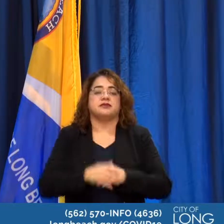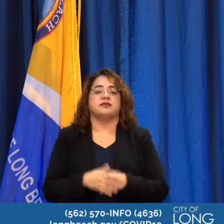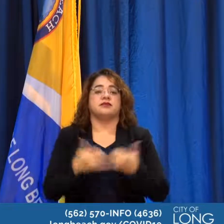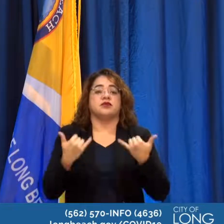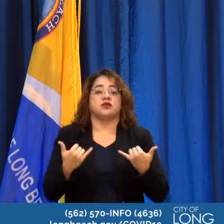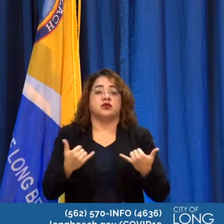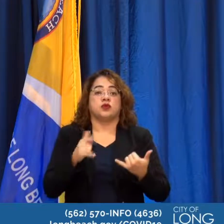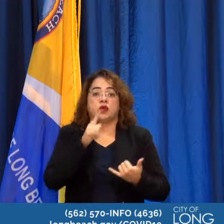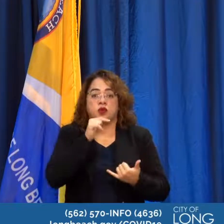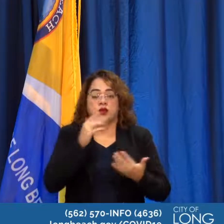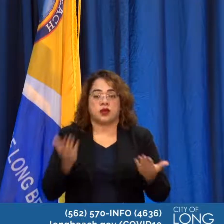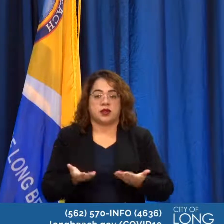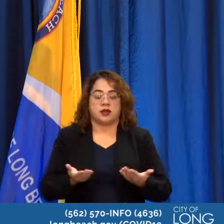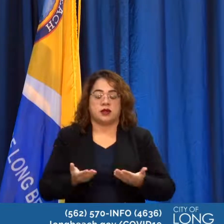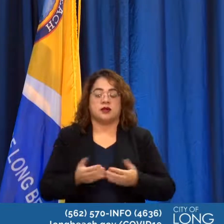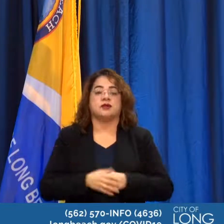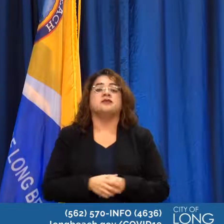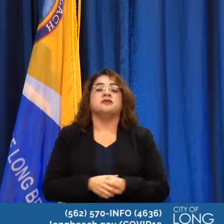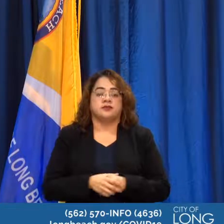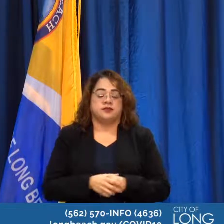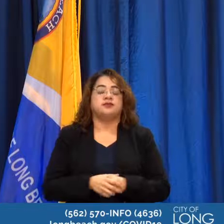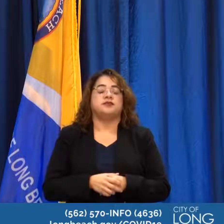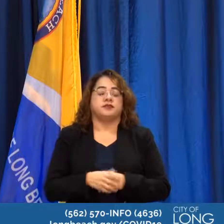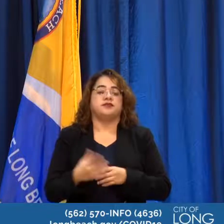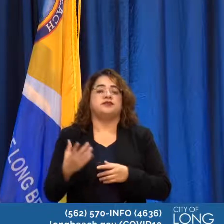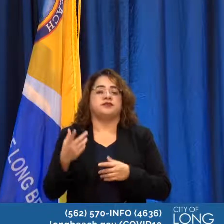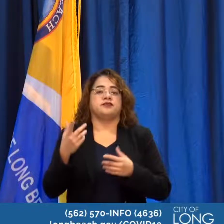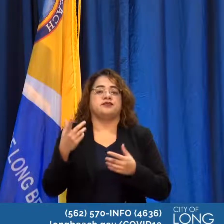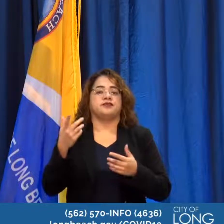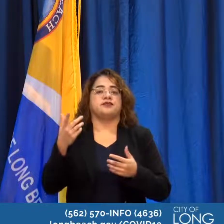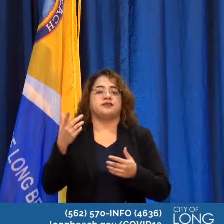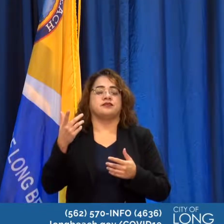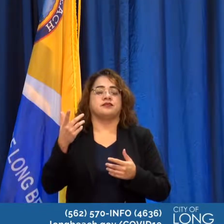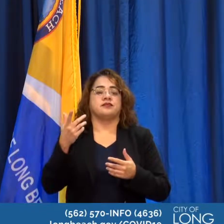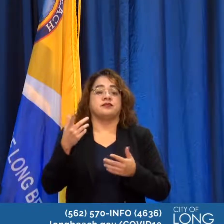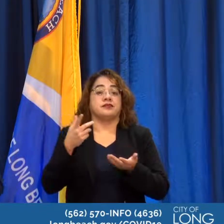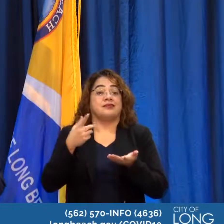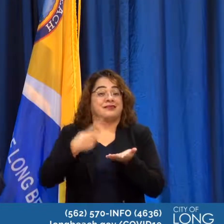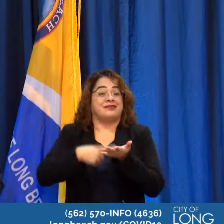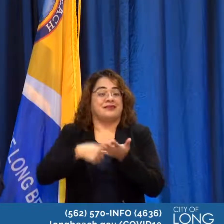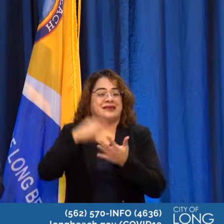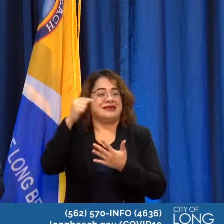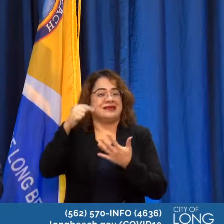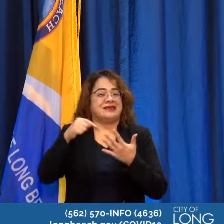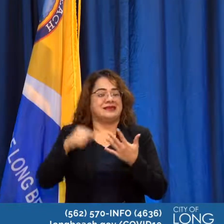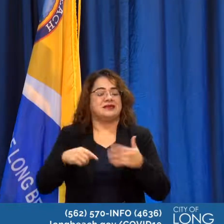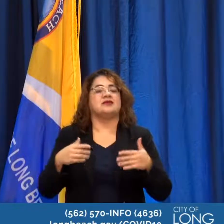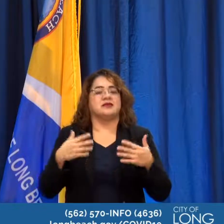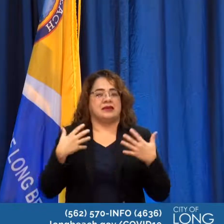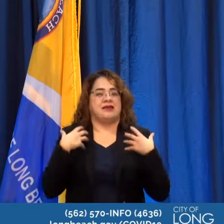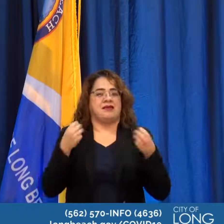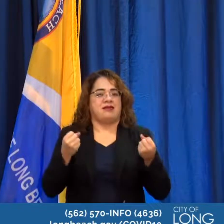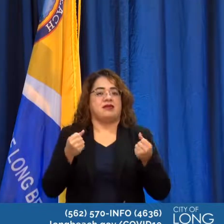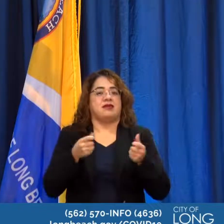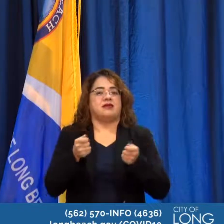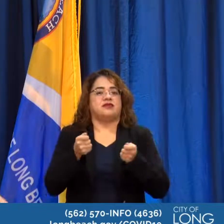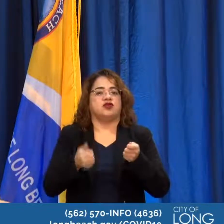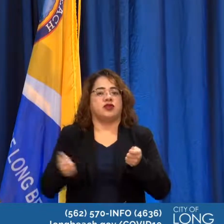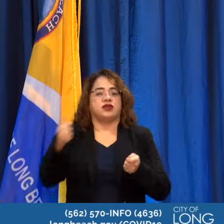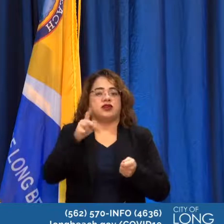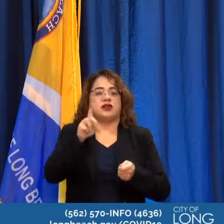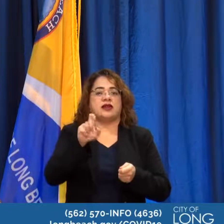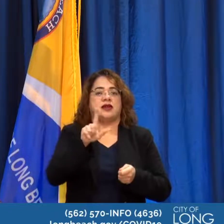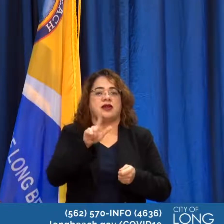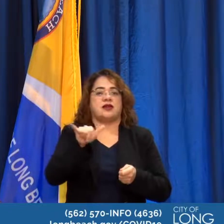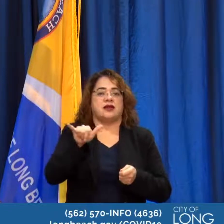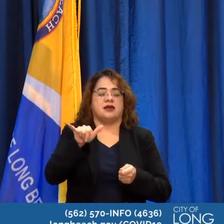joining us today to be able to brief us really on a lot of the details of where we're at this moment is our health director, Kelly Colopy, who